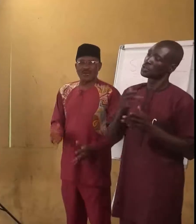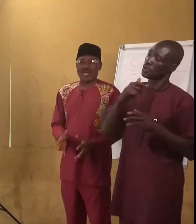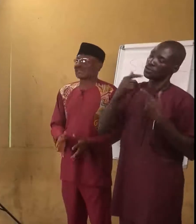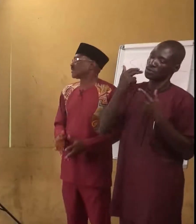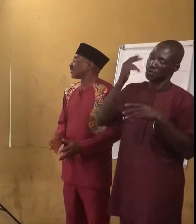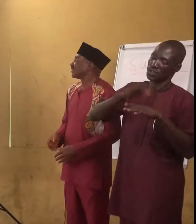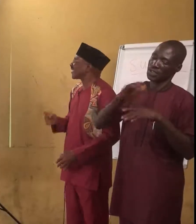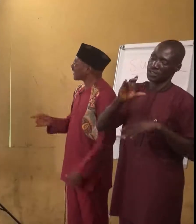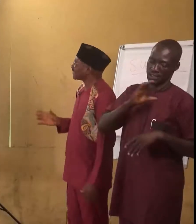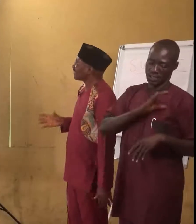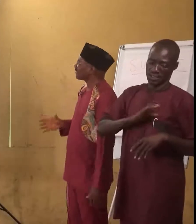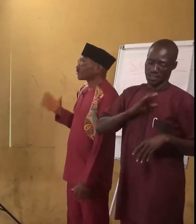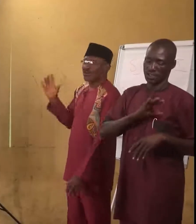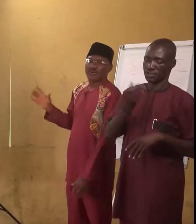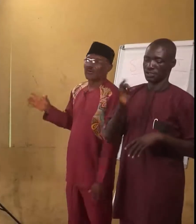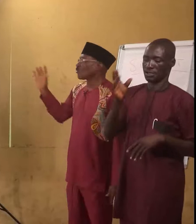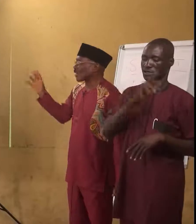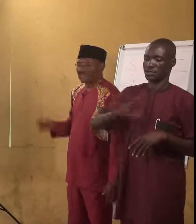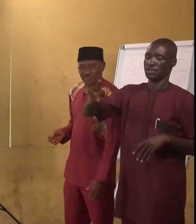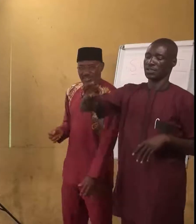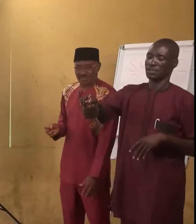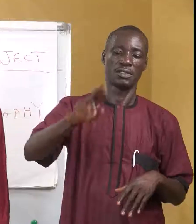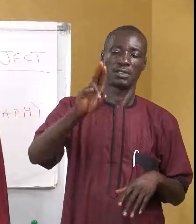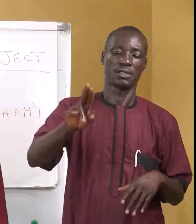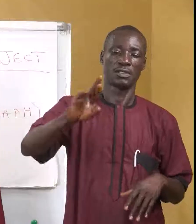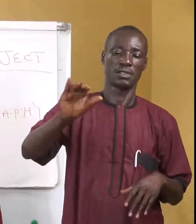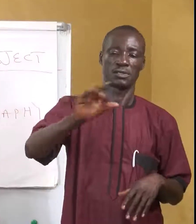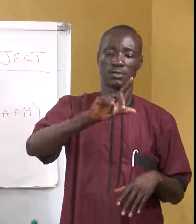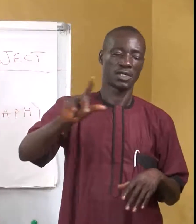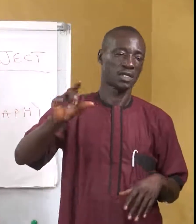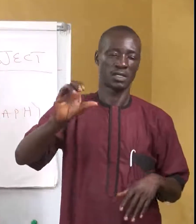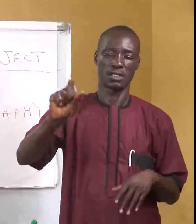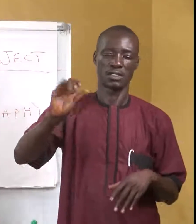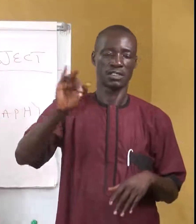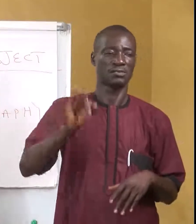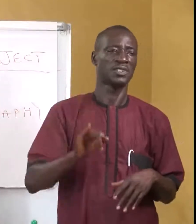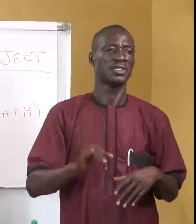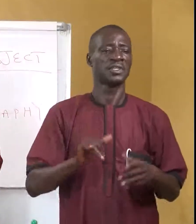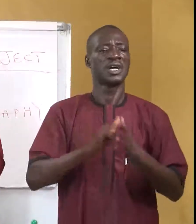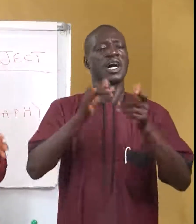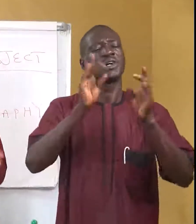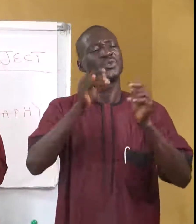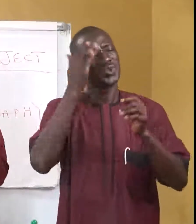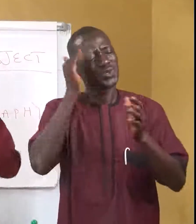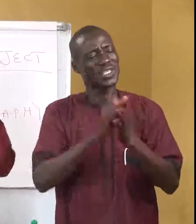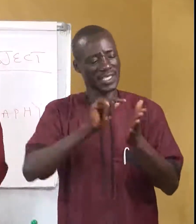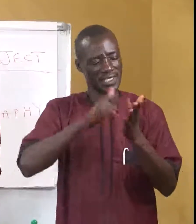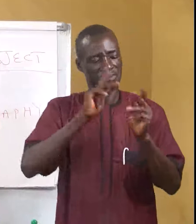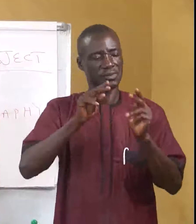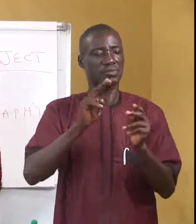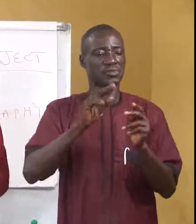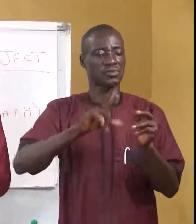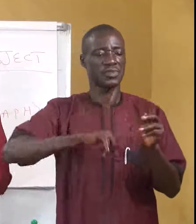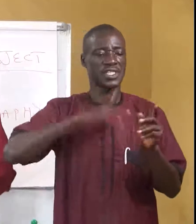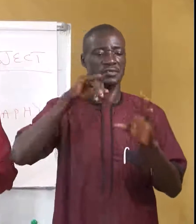quickly look at the characteristics of rural settlement. What I mean by characteristics, how do you know that this one is a rural kind